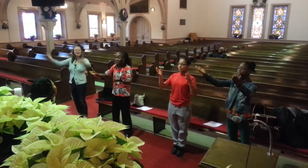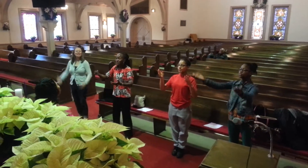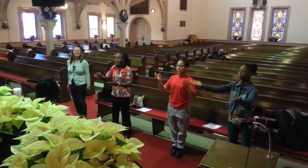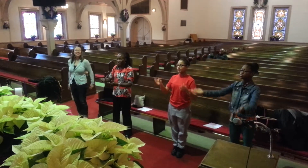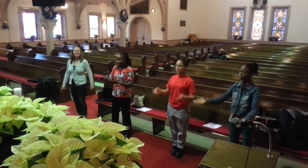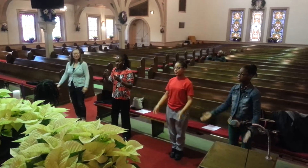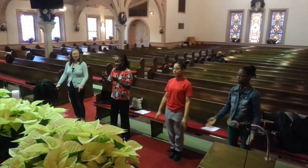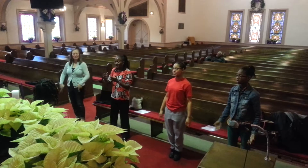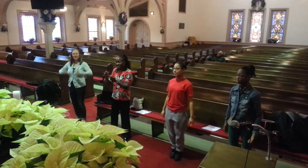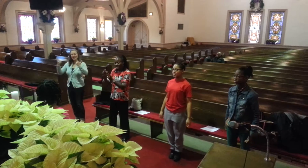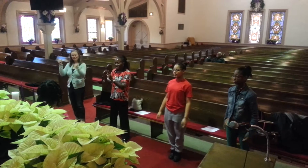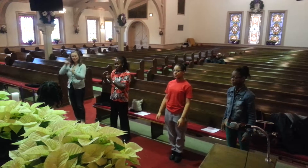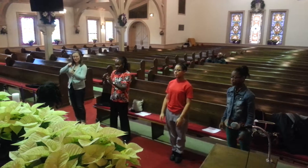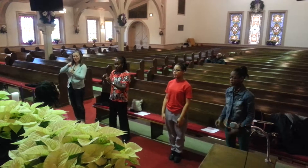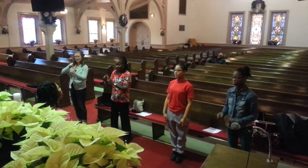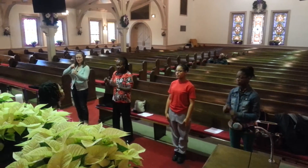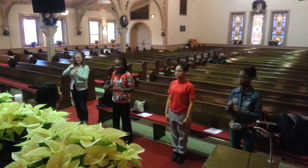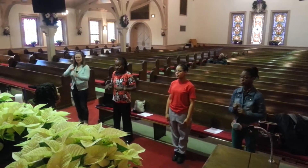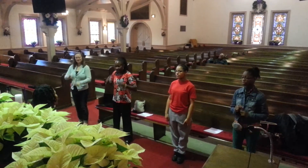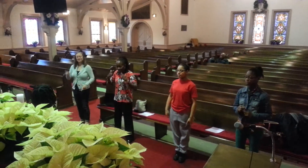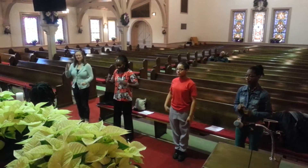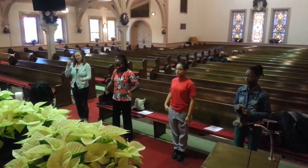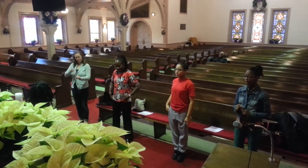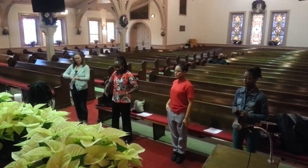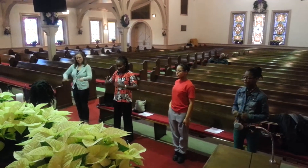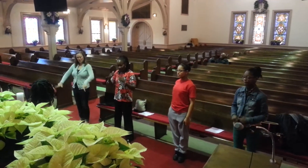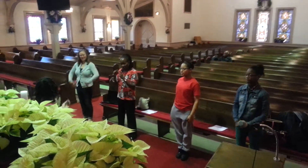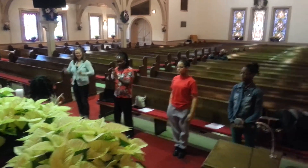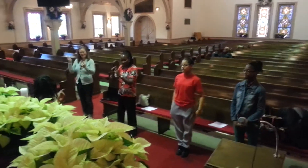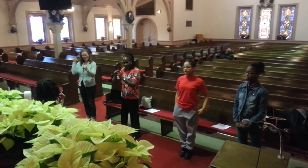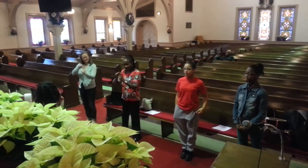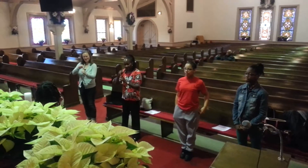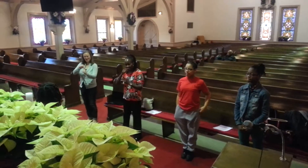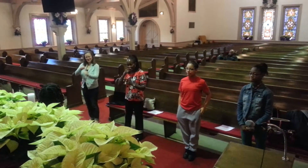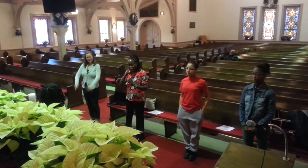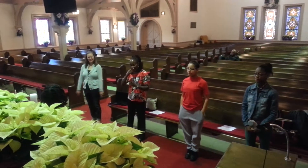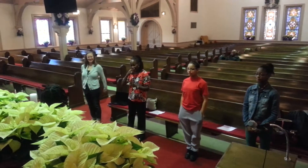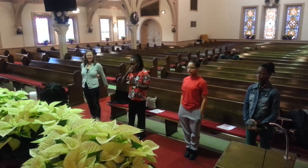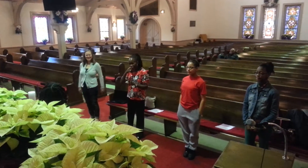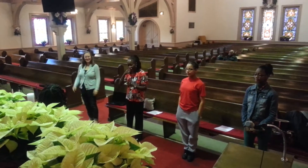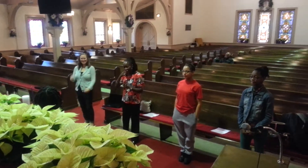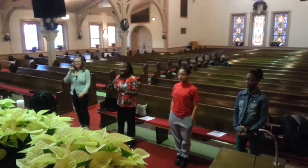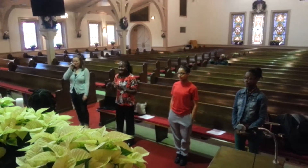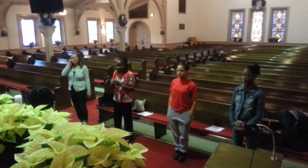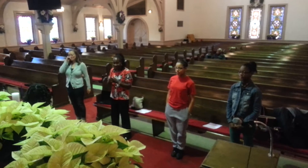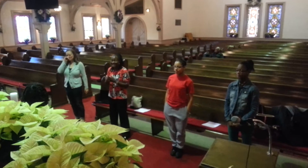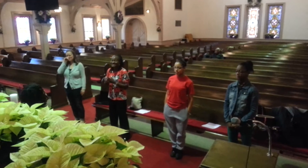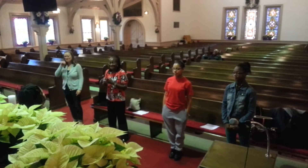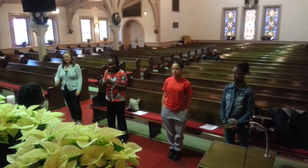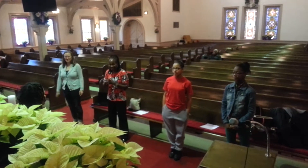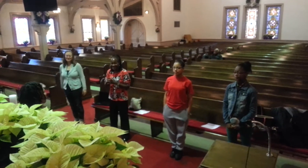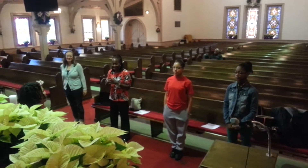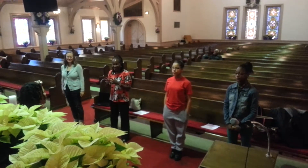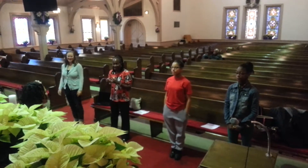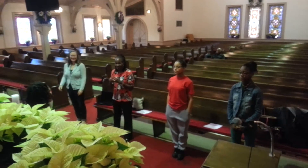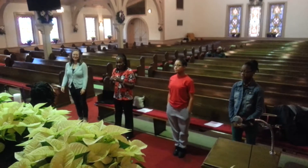you. You are the living word. We'll probably do some big signs like that because that gives you stall time. Okay, so we'll do some big signs like that.